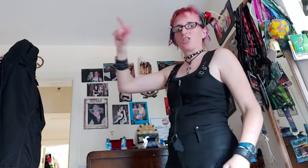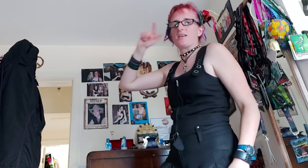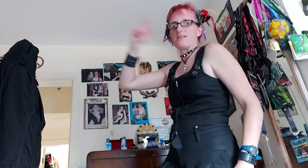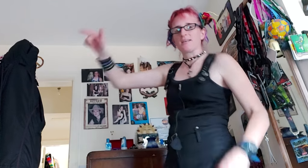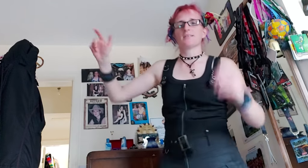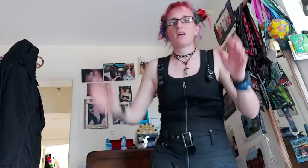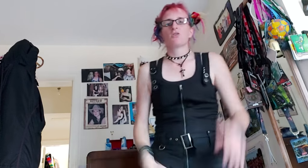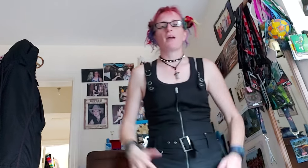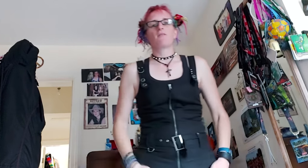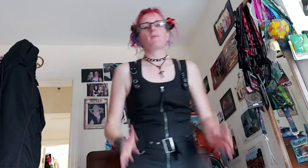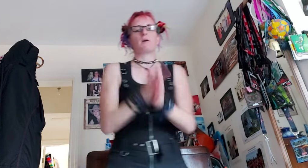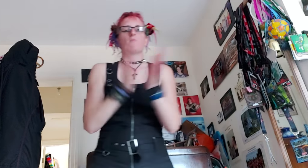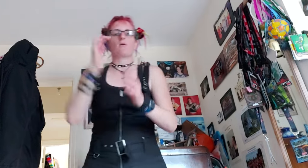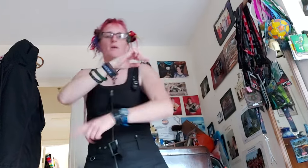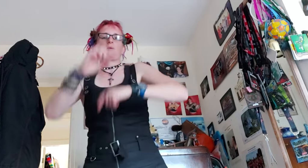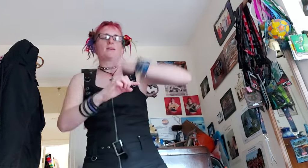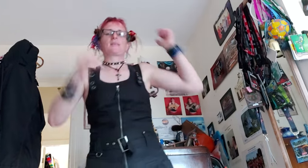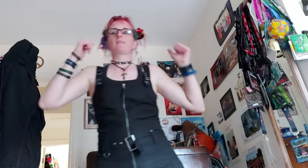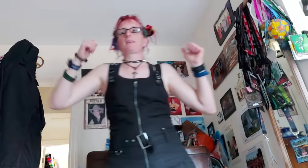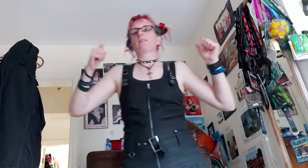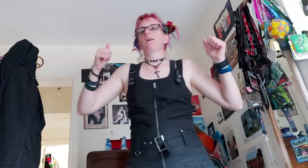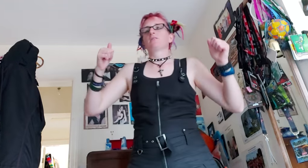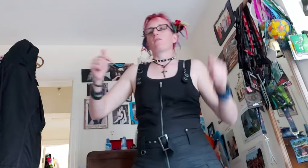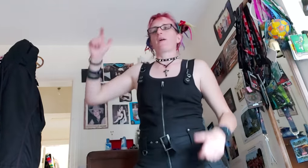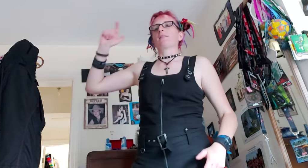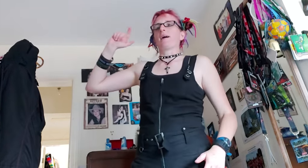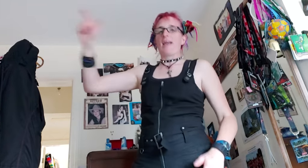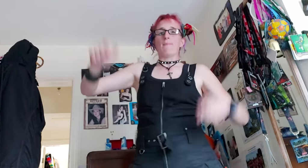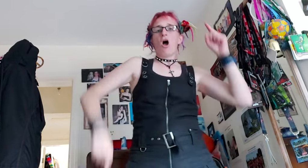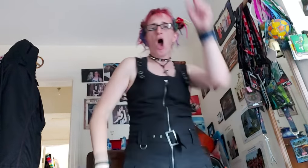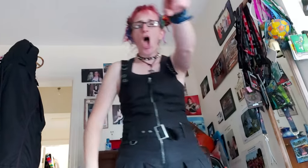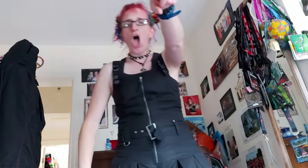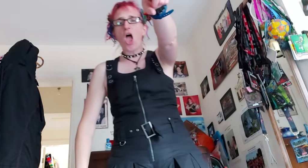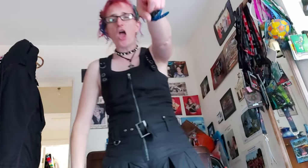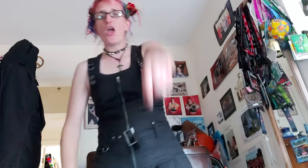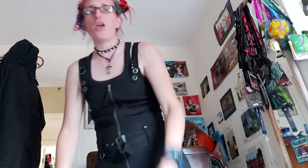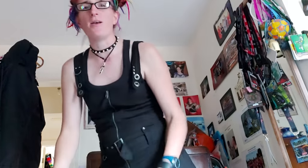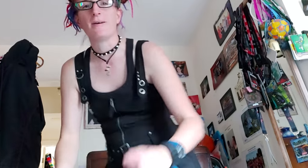Jesus. Great, great, real, real, wicked, wicked, skill, skill, for a friend like him. Hey!